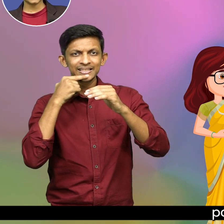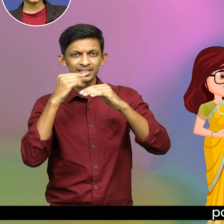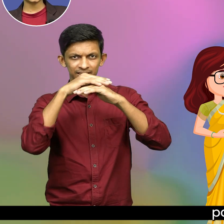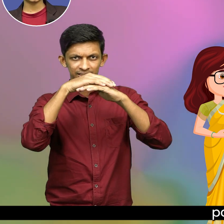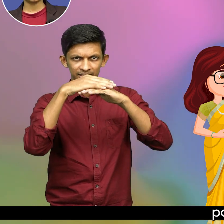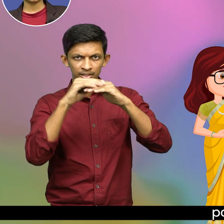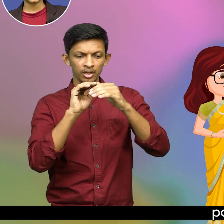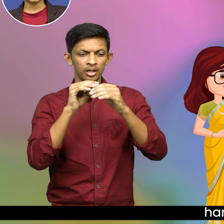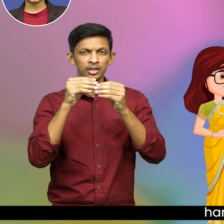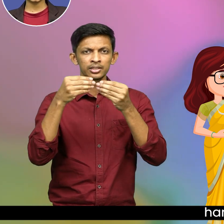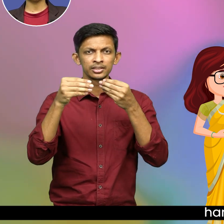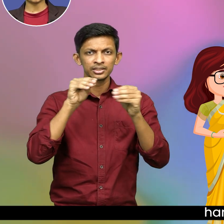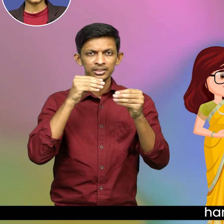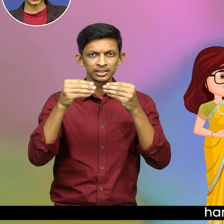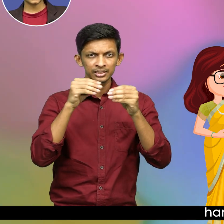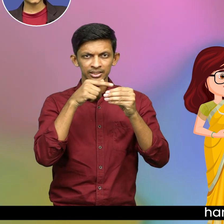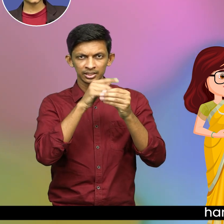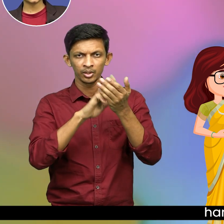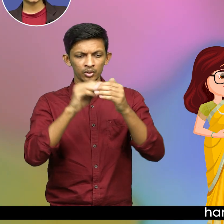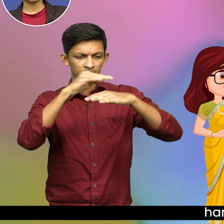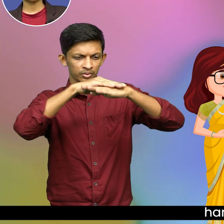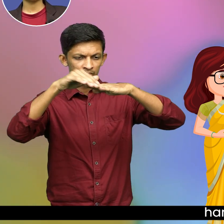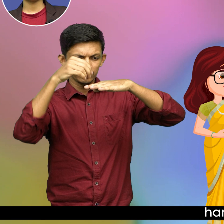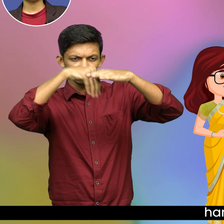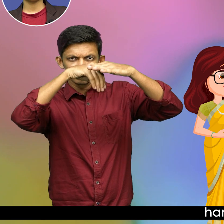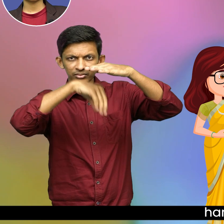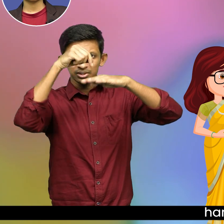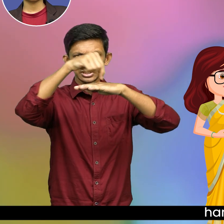paper mats, hard walnut,